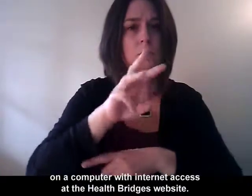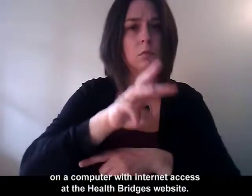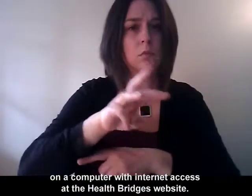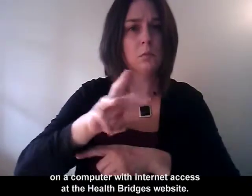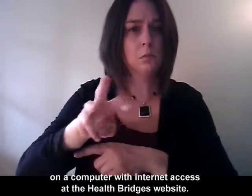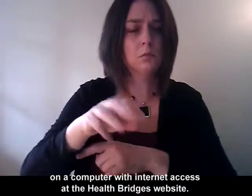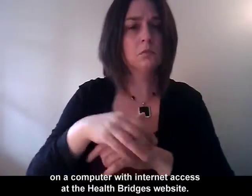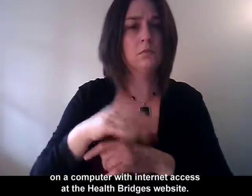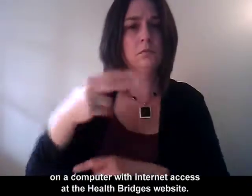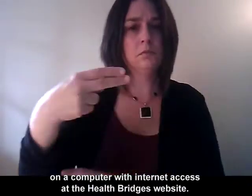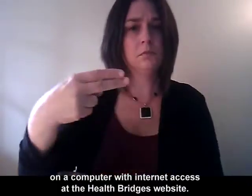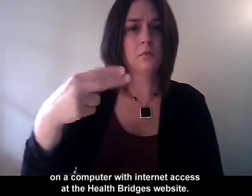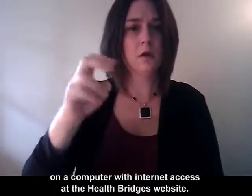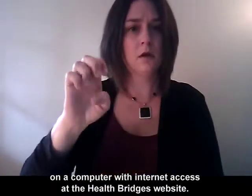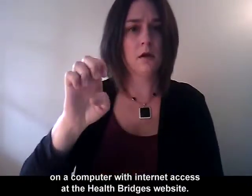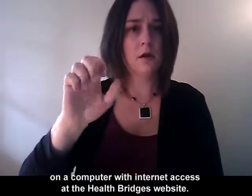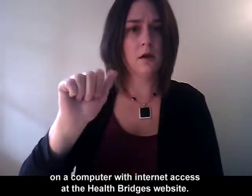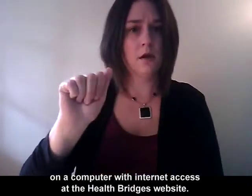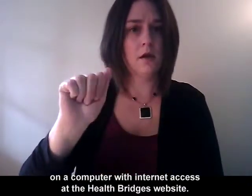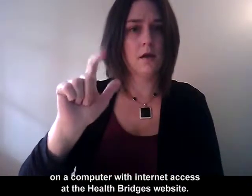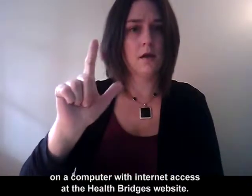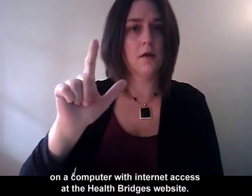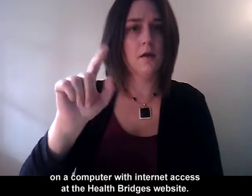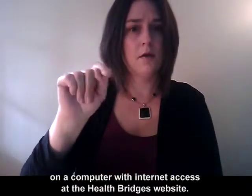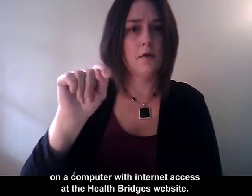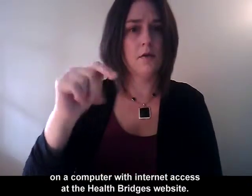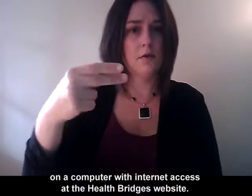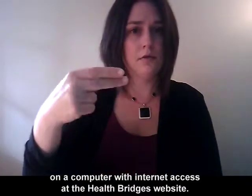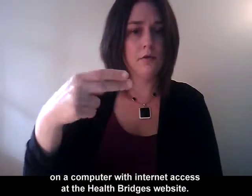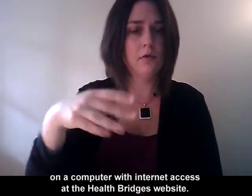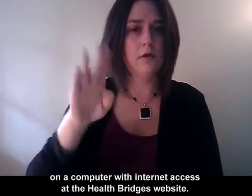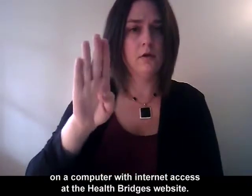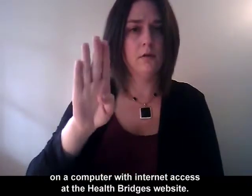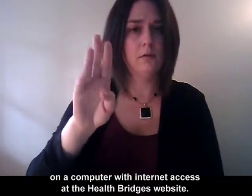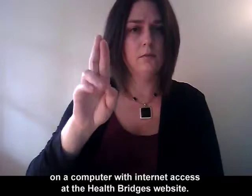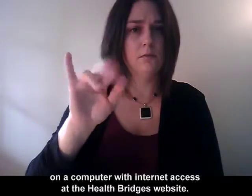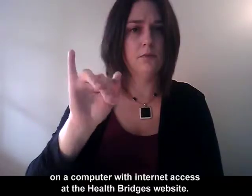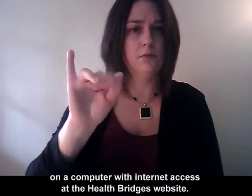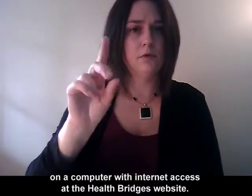on a computer with internet access at the Health Bridges website.